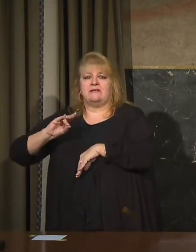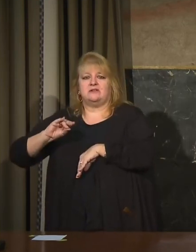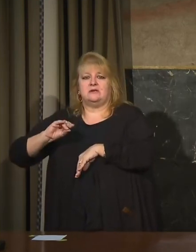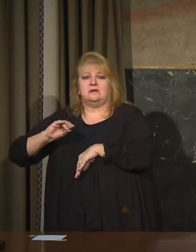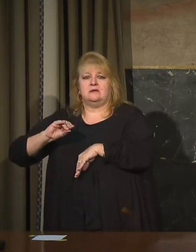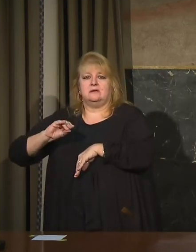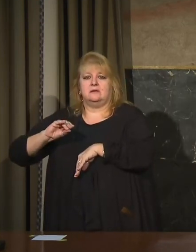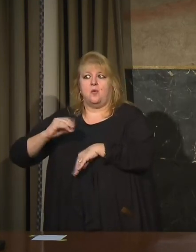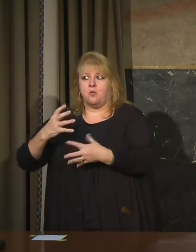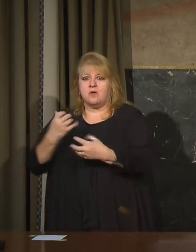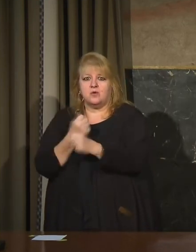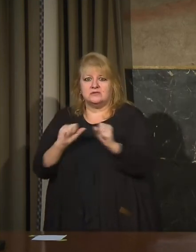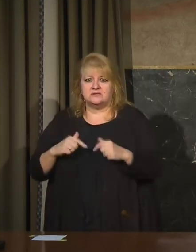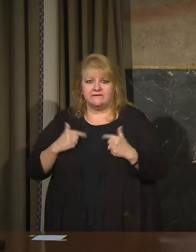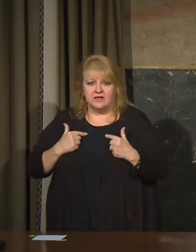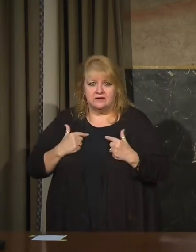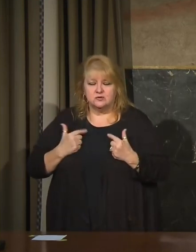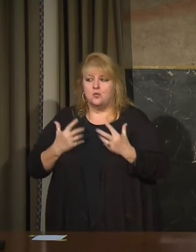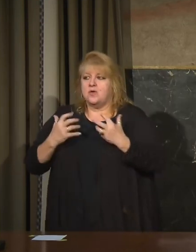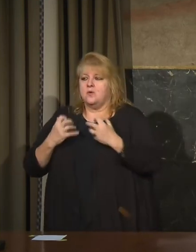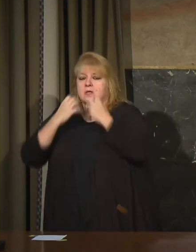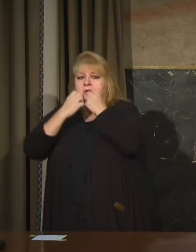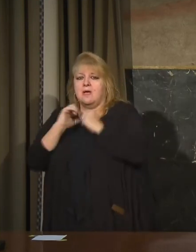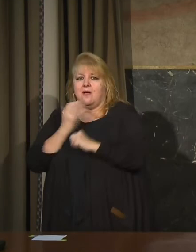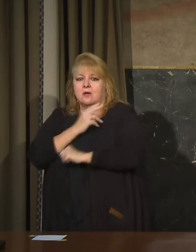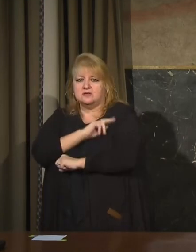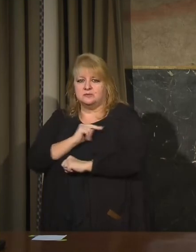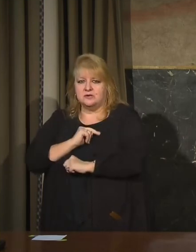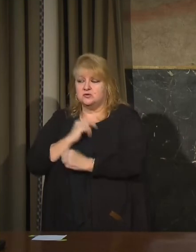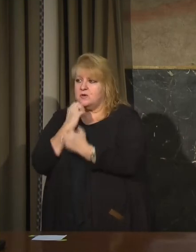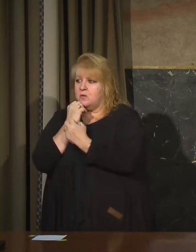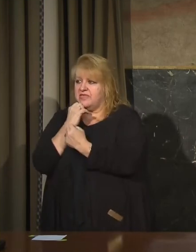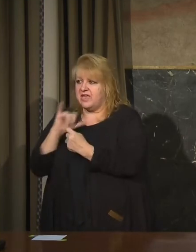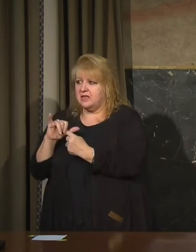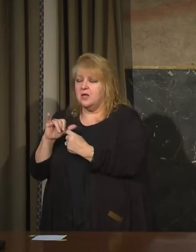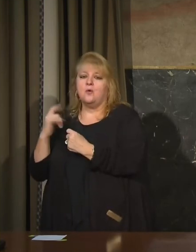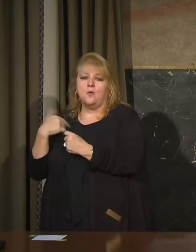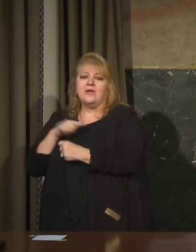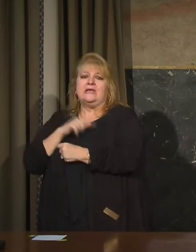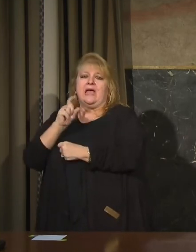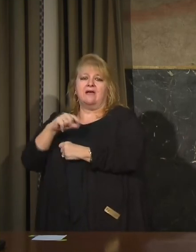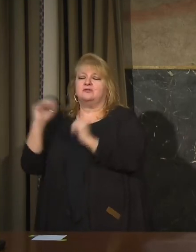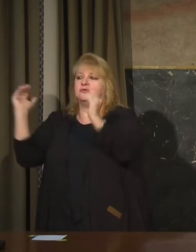save lives. And so to do that in Louisiana, we needed to start at